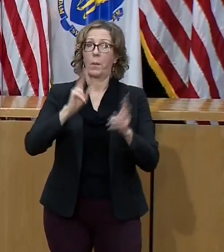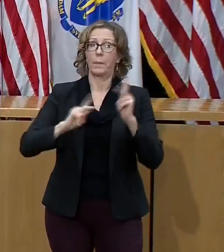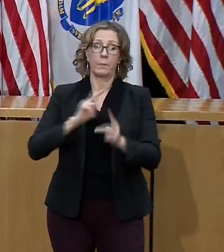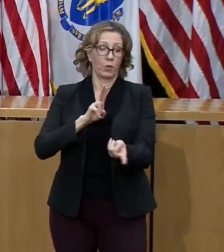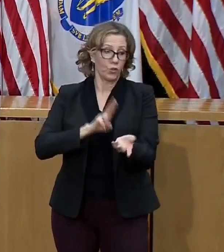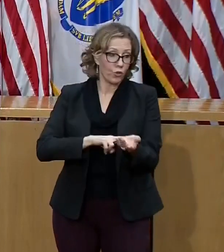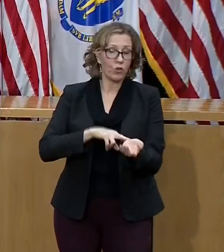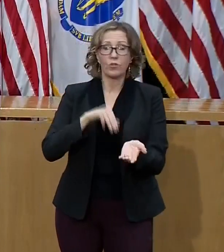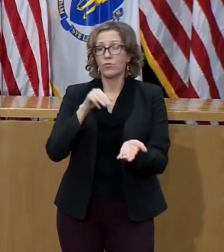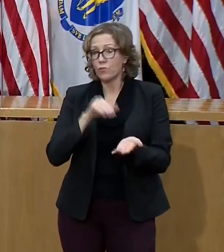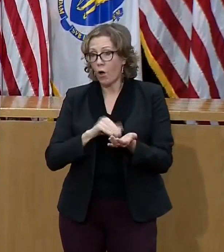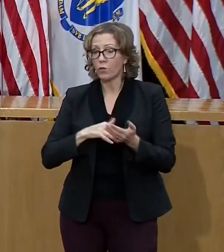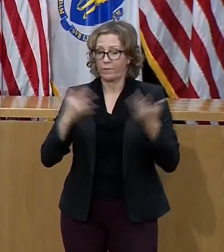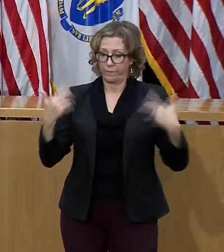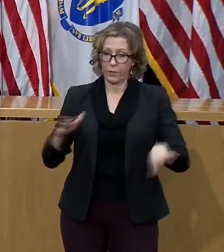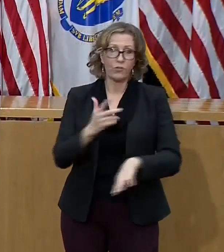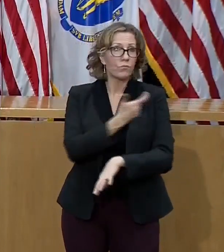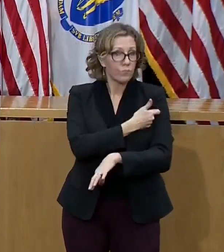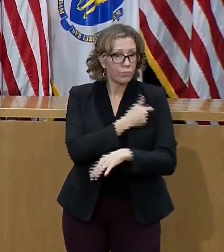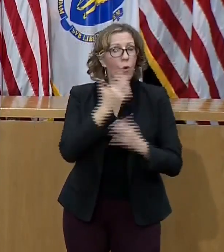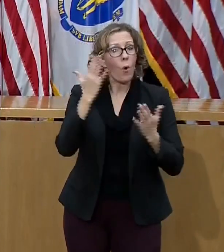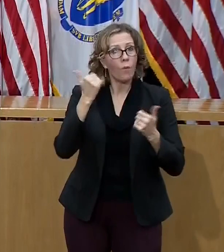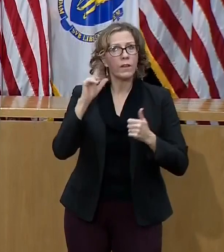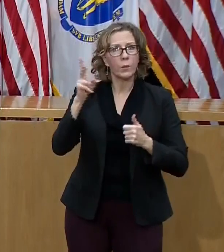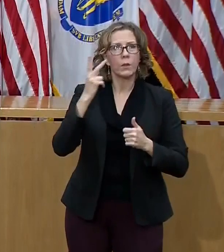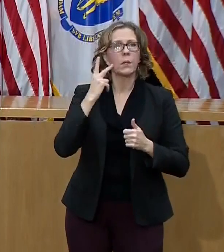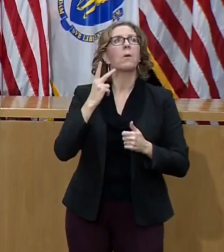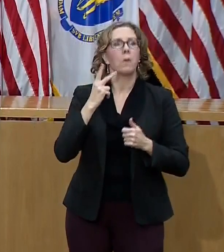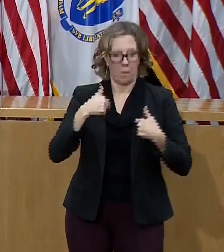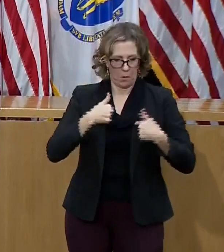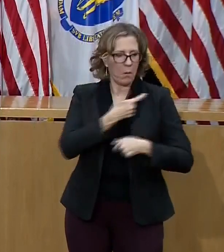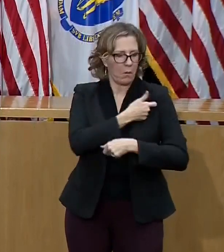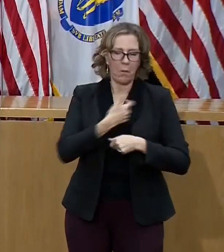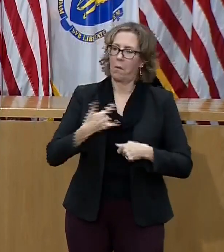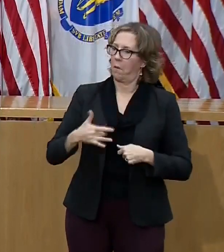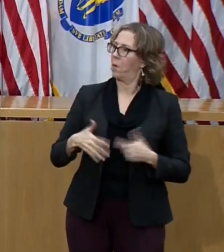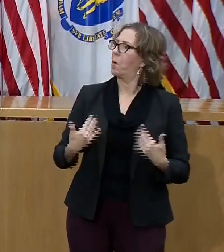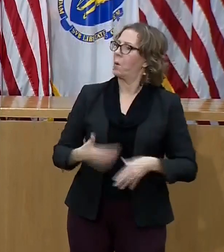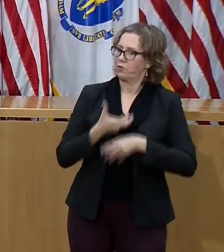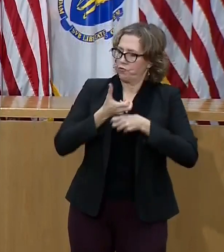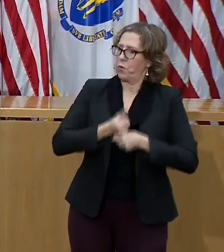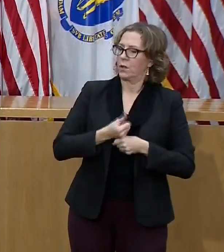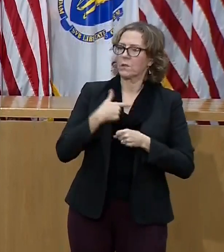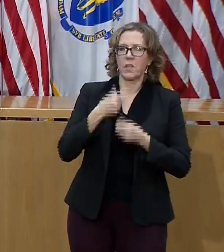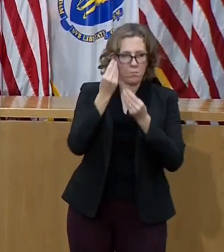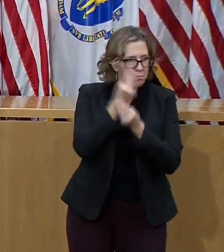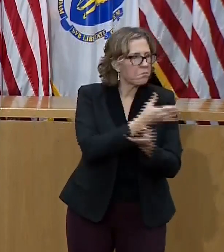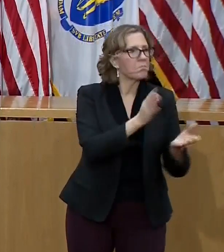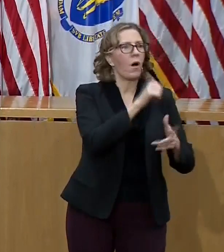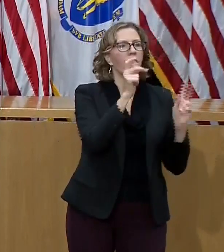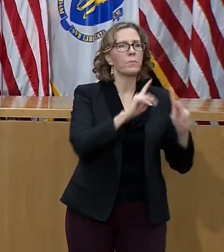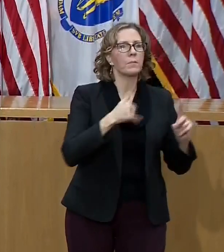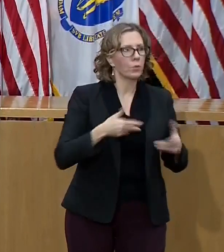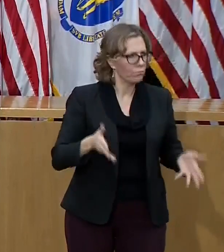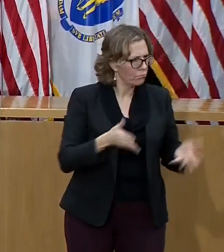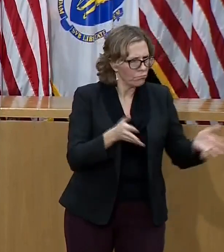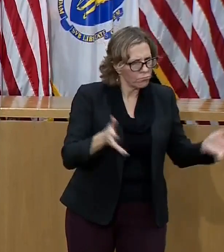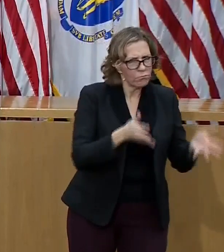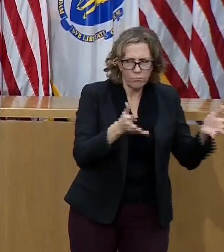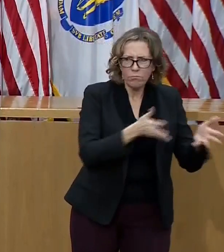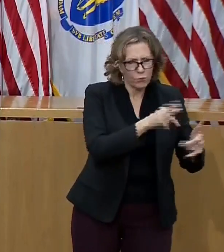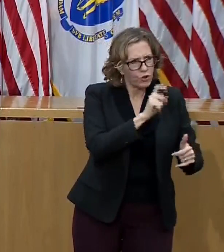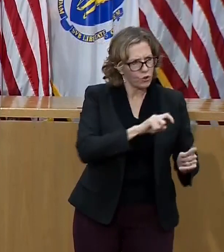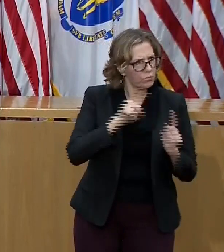tell patients why it's safe and effective for them to do so as well. All this just translates into brighter